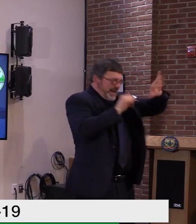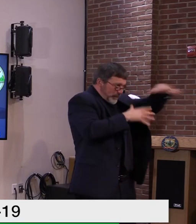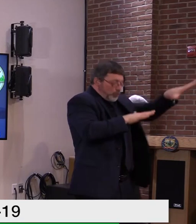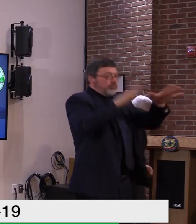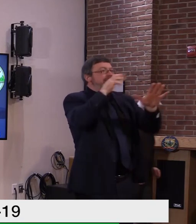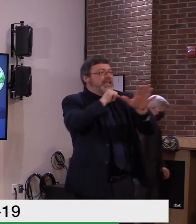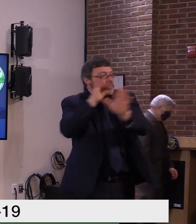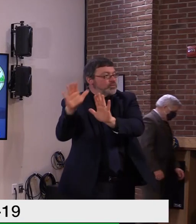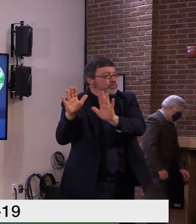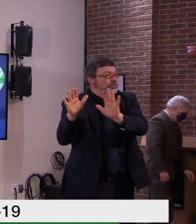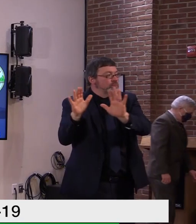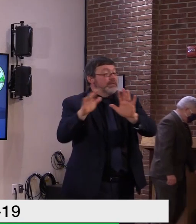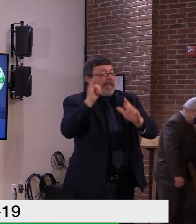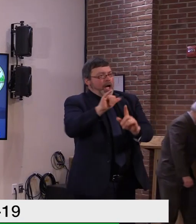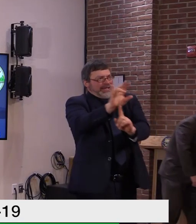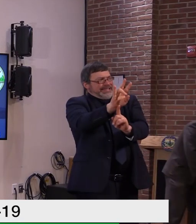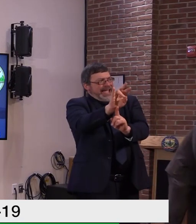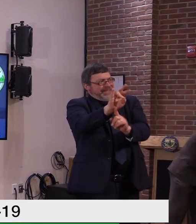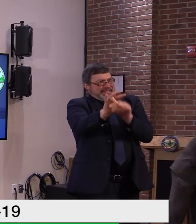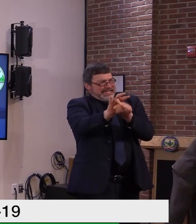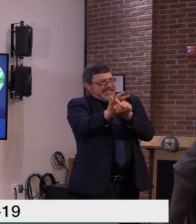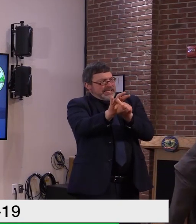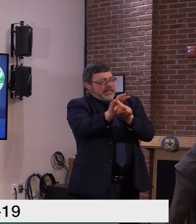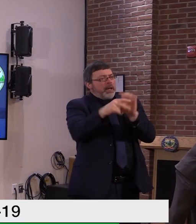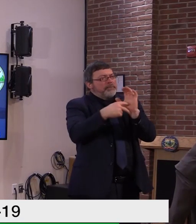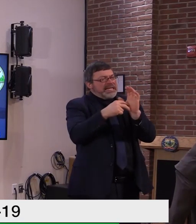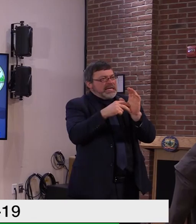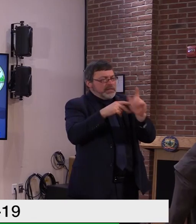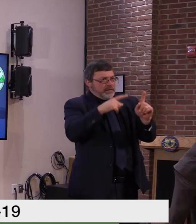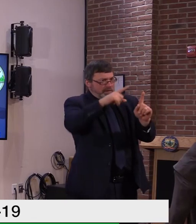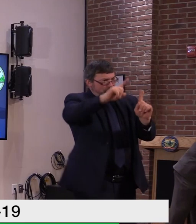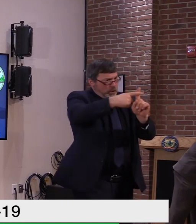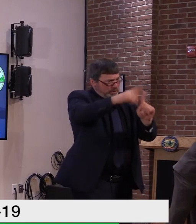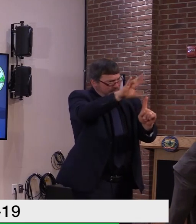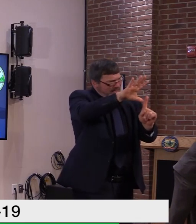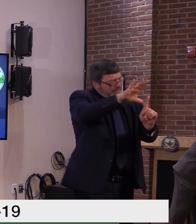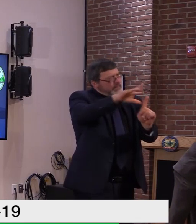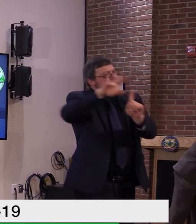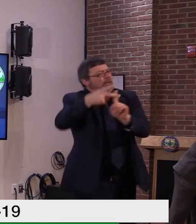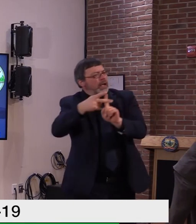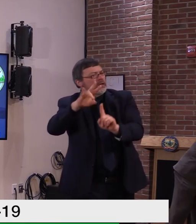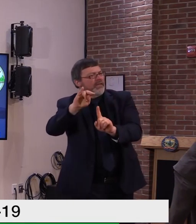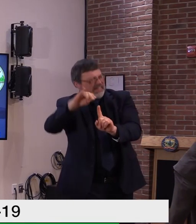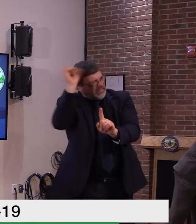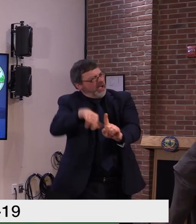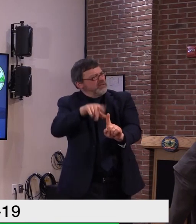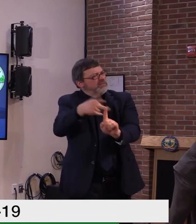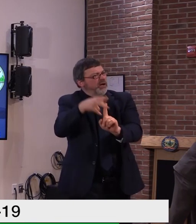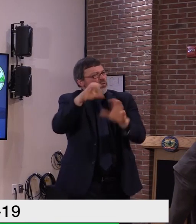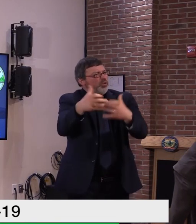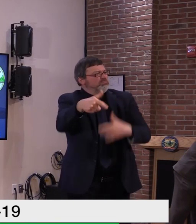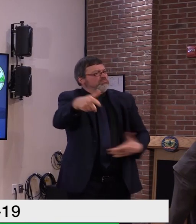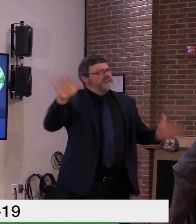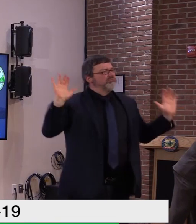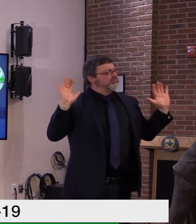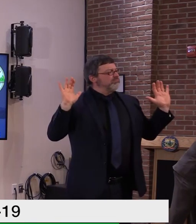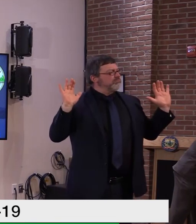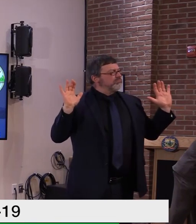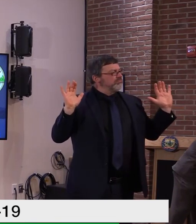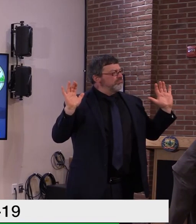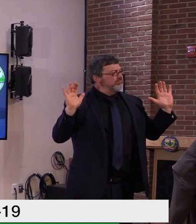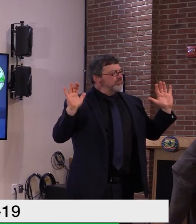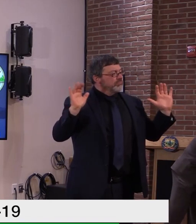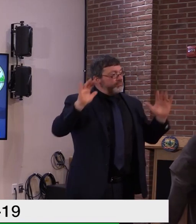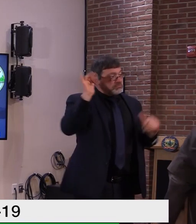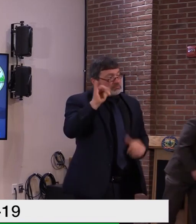that prioritization scheme. Secondly, this may be a little bit of a rogue pharmacy I'm hearing, because most